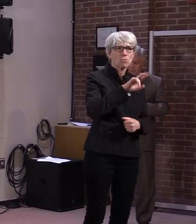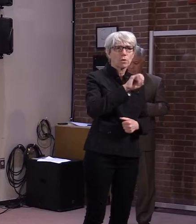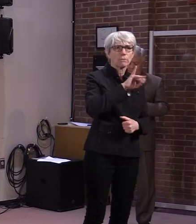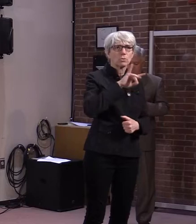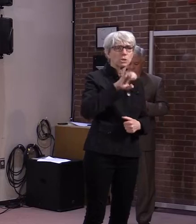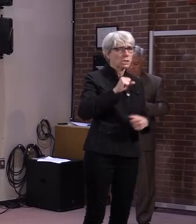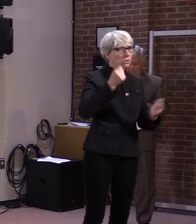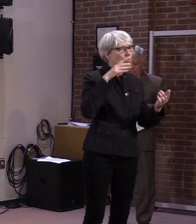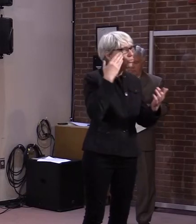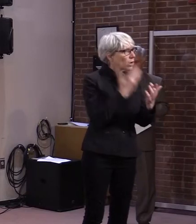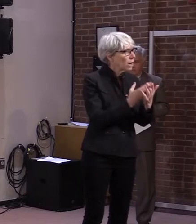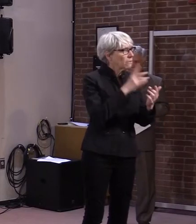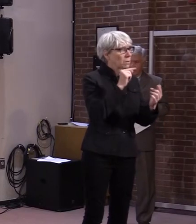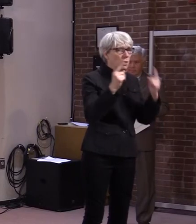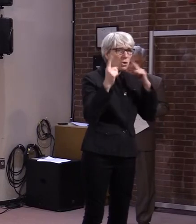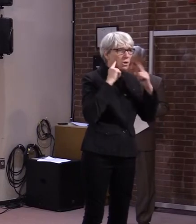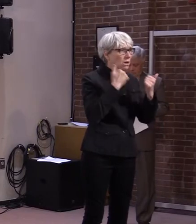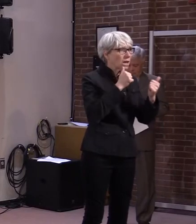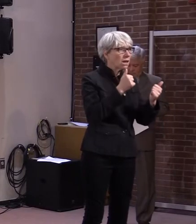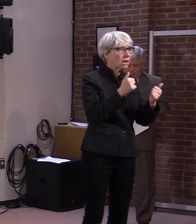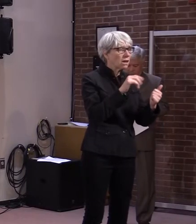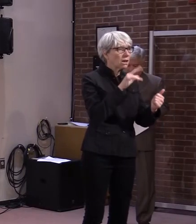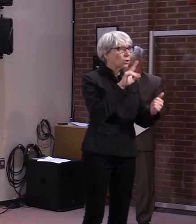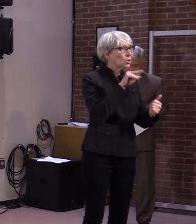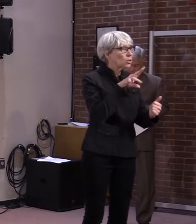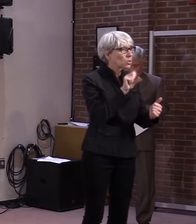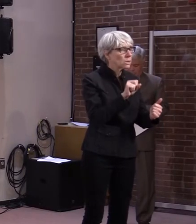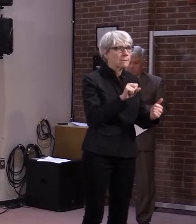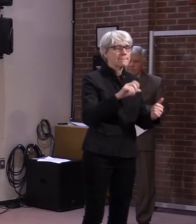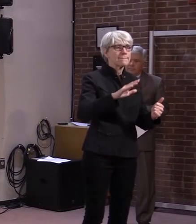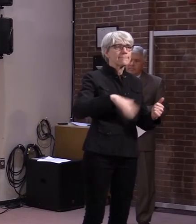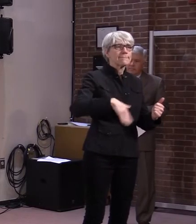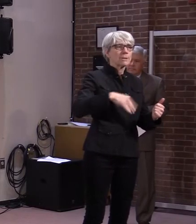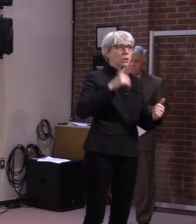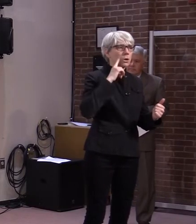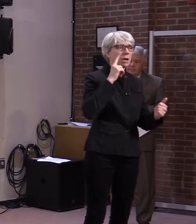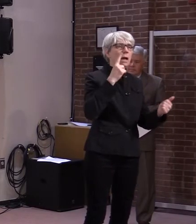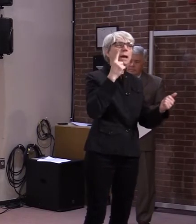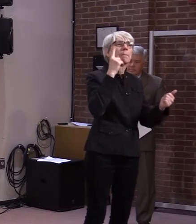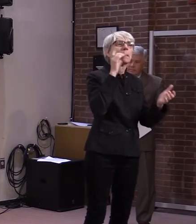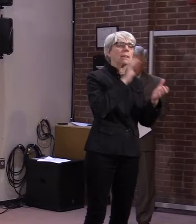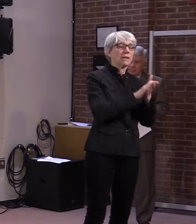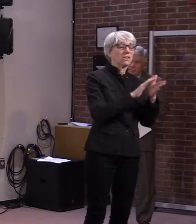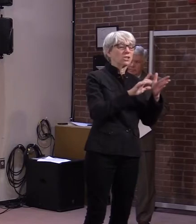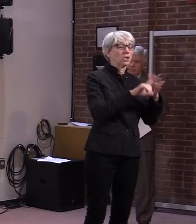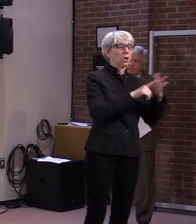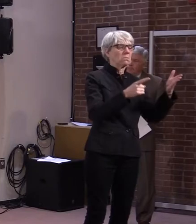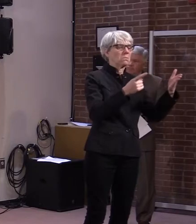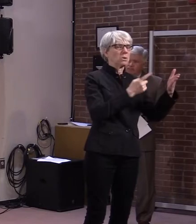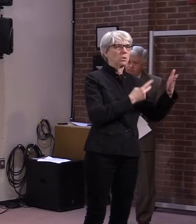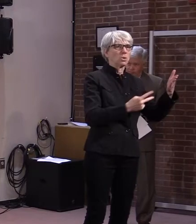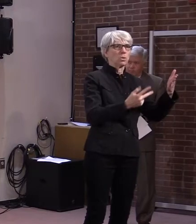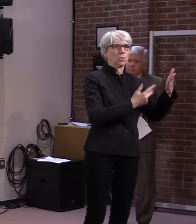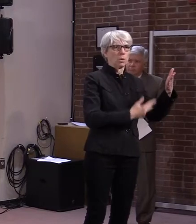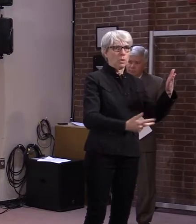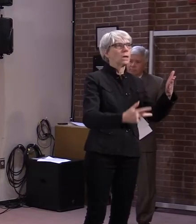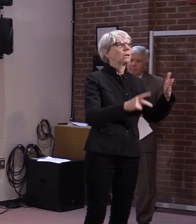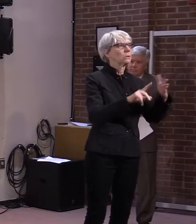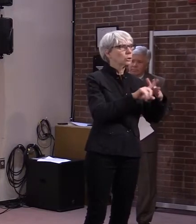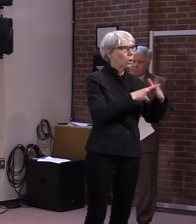Nothing that I am aware of at this point. It's over the next few weeks, but I know that there